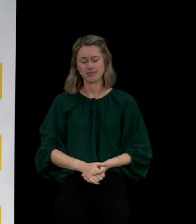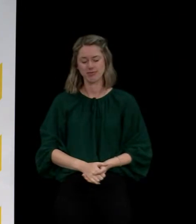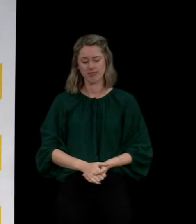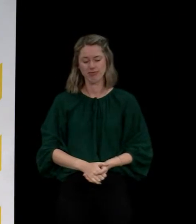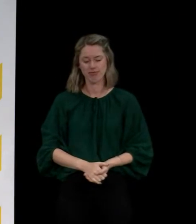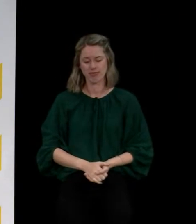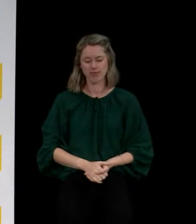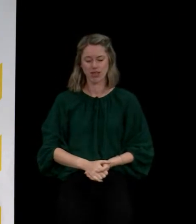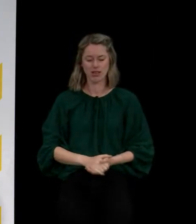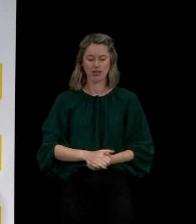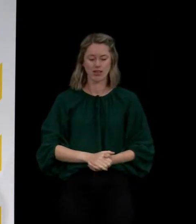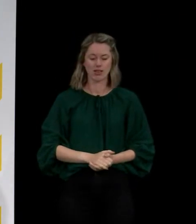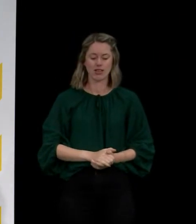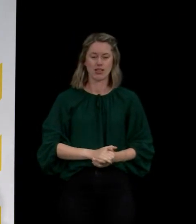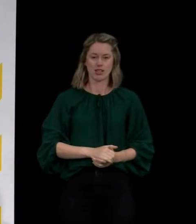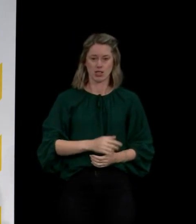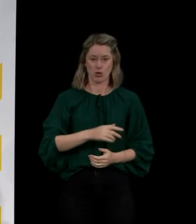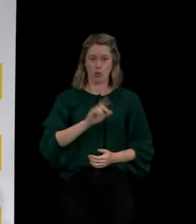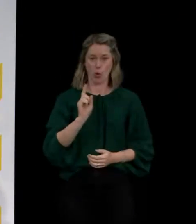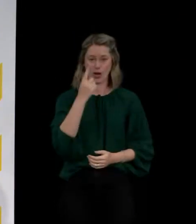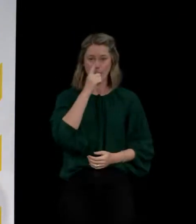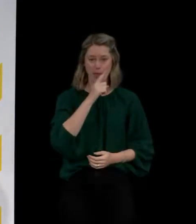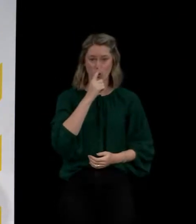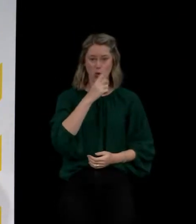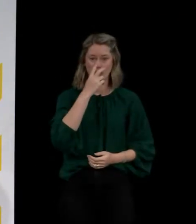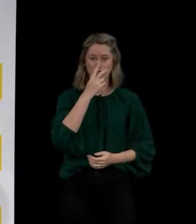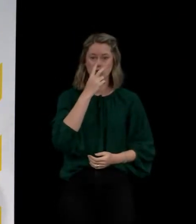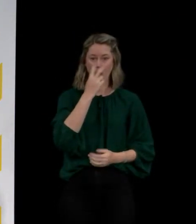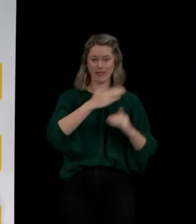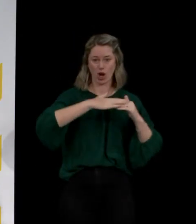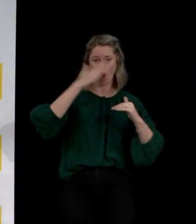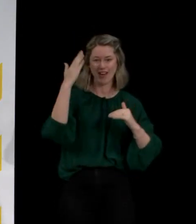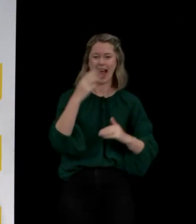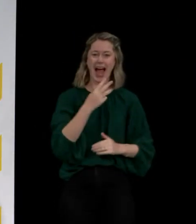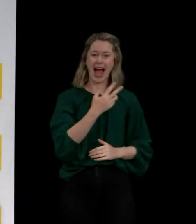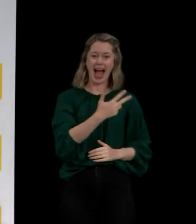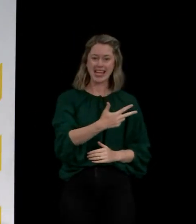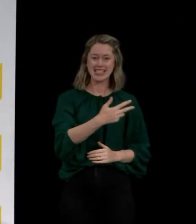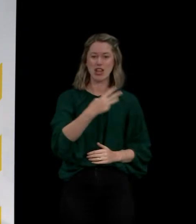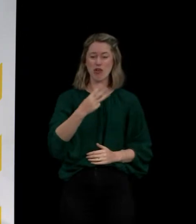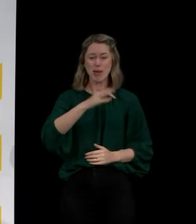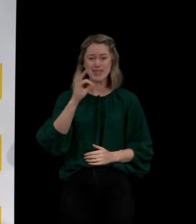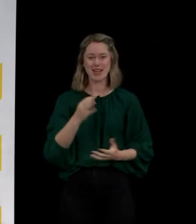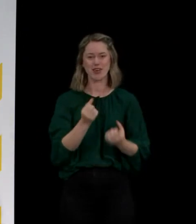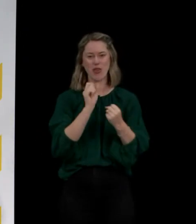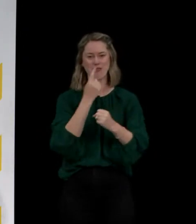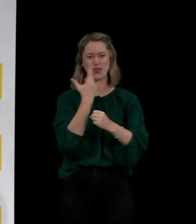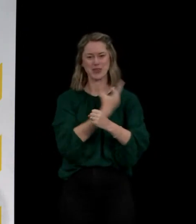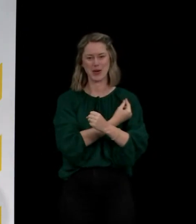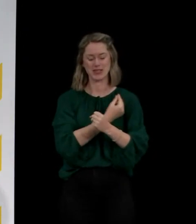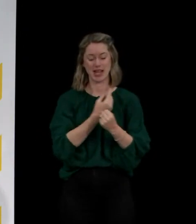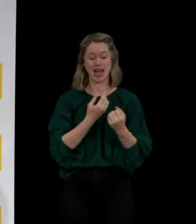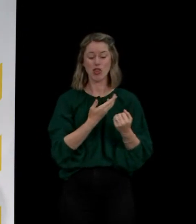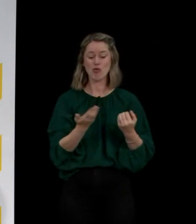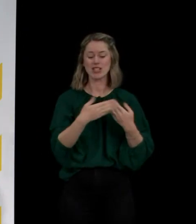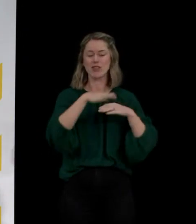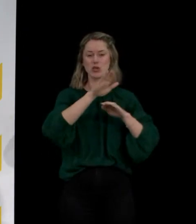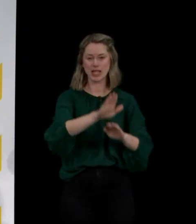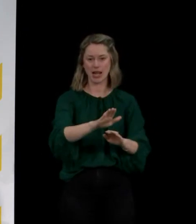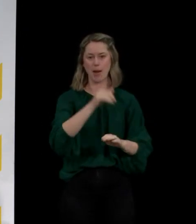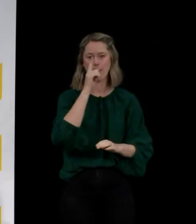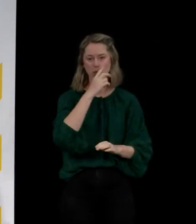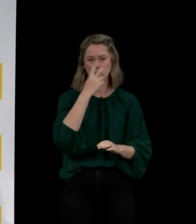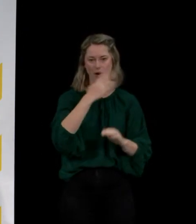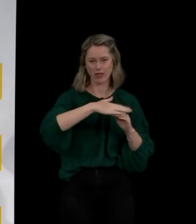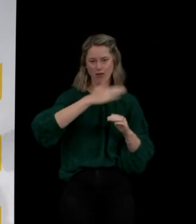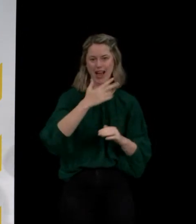83% of eligible Aucklanders have turned out to get their first dose, and across the rest of the country, 80% of those who are over the age